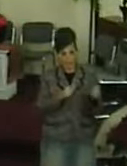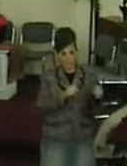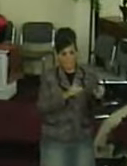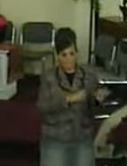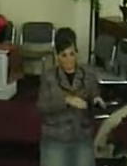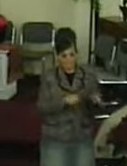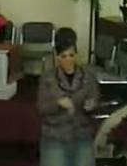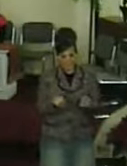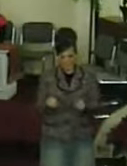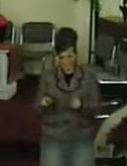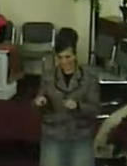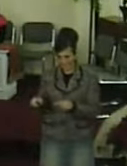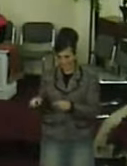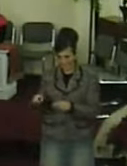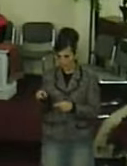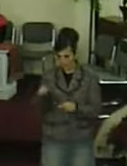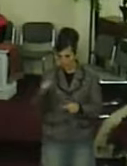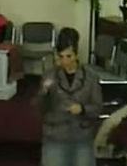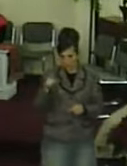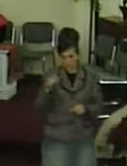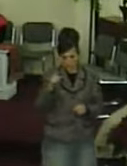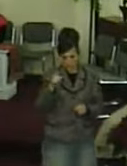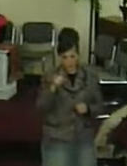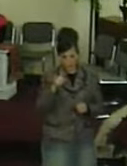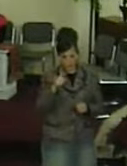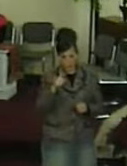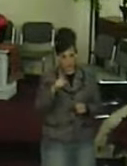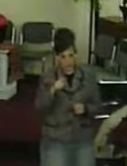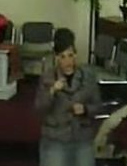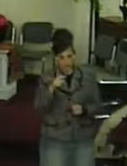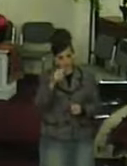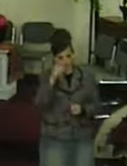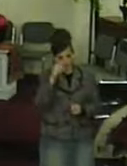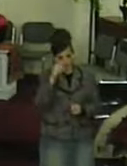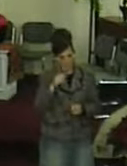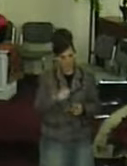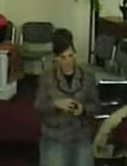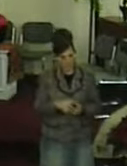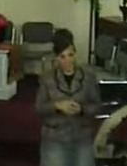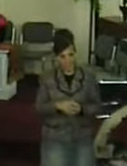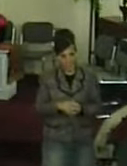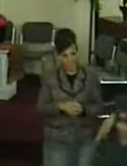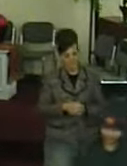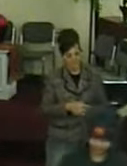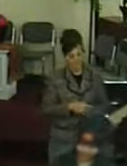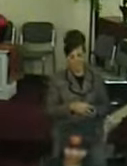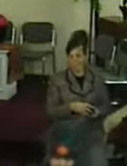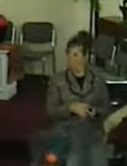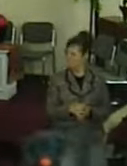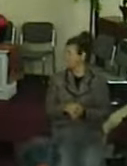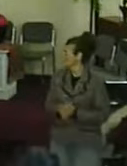Right, unless you're giving. If you're giving, praise God. God will bless you. God will bless your 11-year-old ministry.